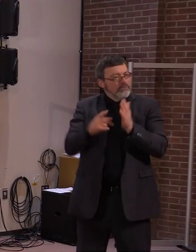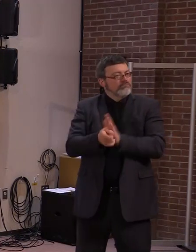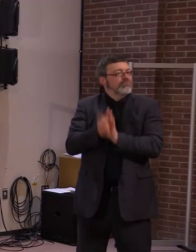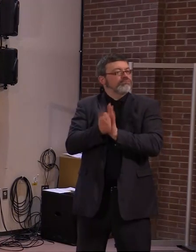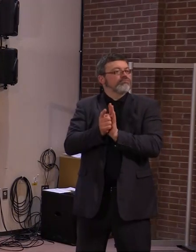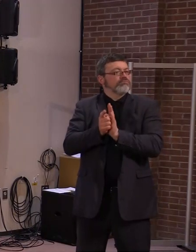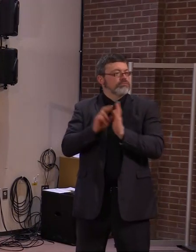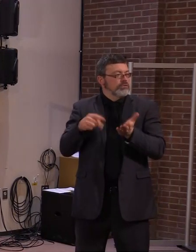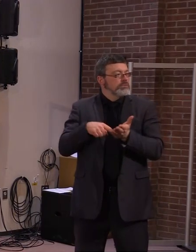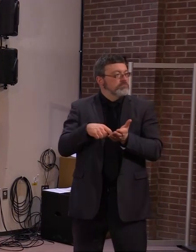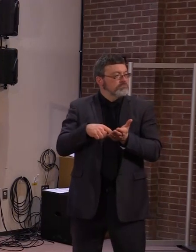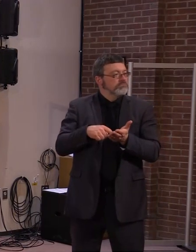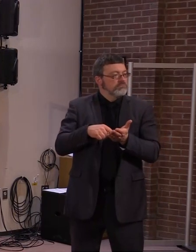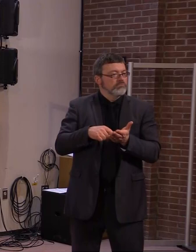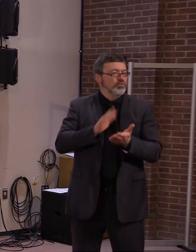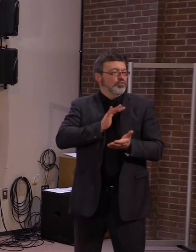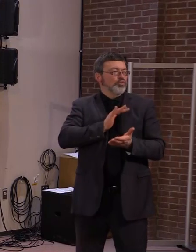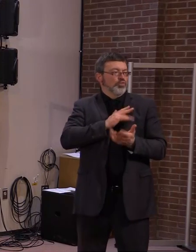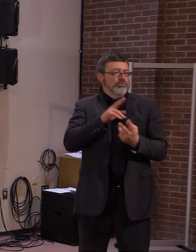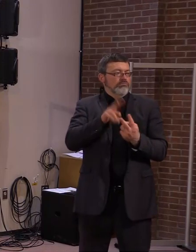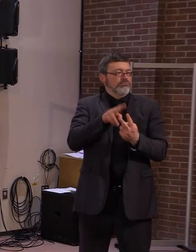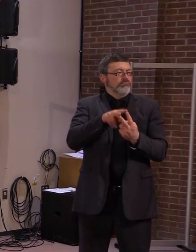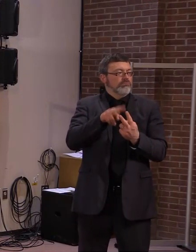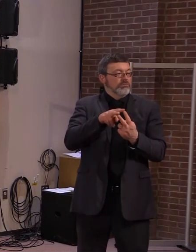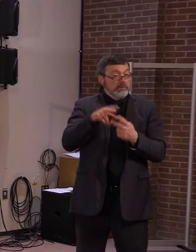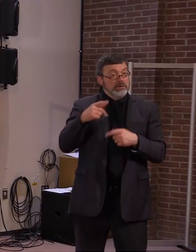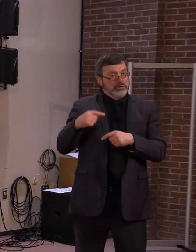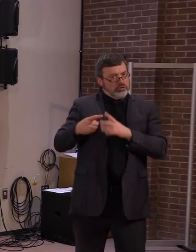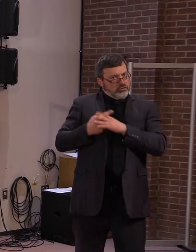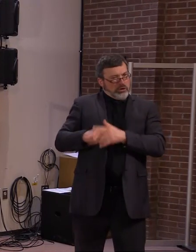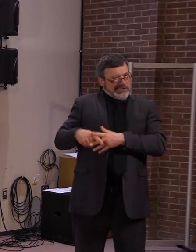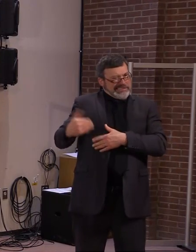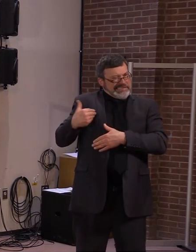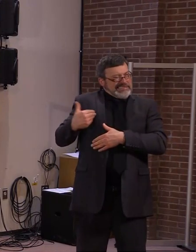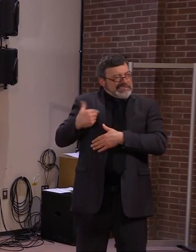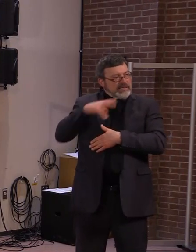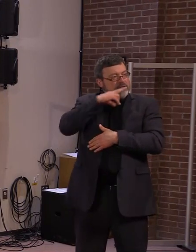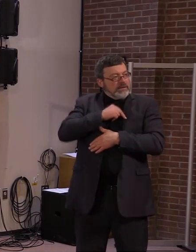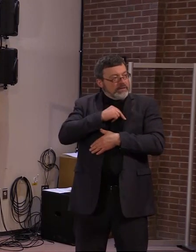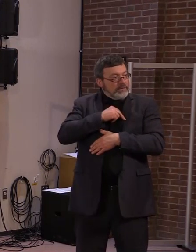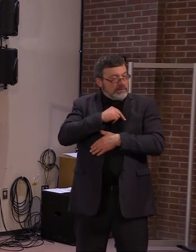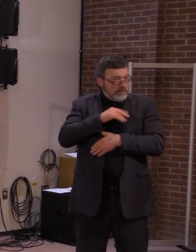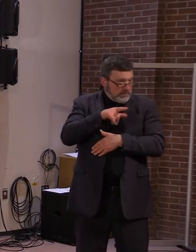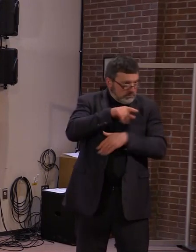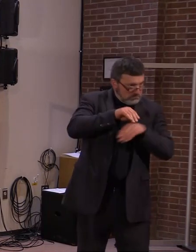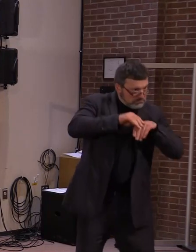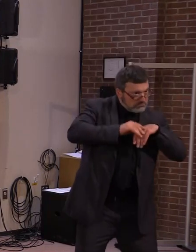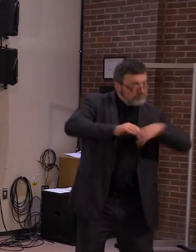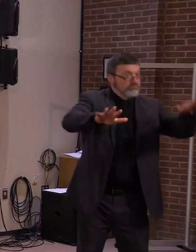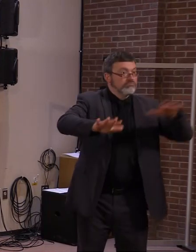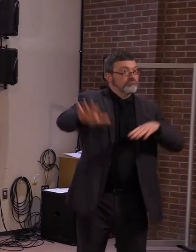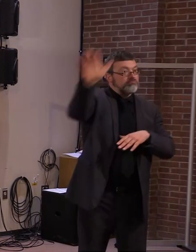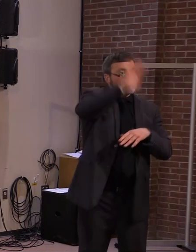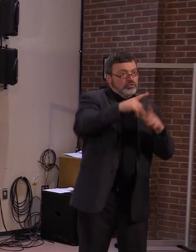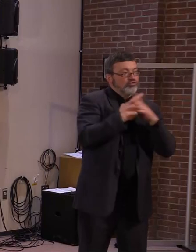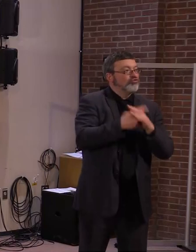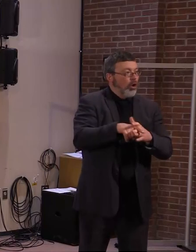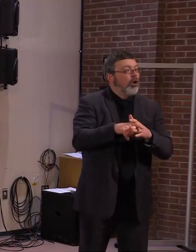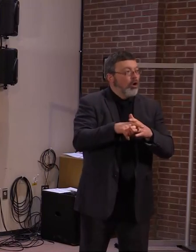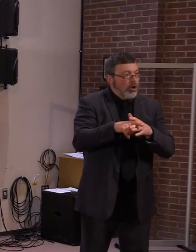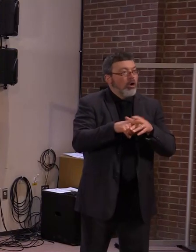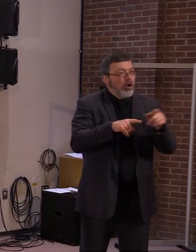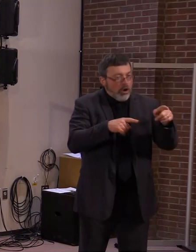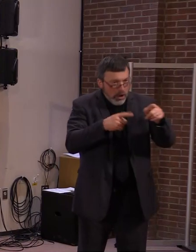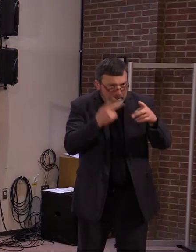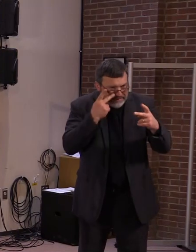holiday, we had good use of take-home tests by Vermonters, and we gained even more experience with rapid results tests